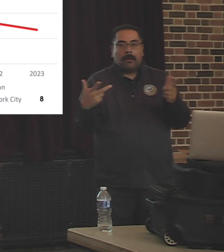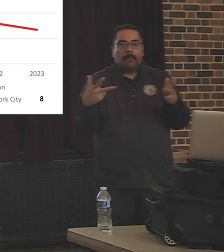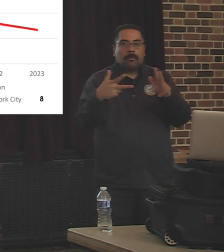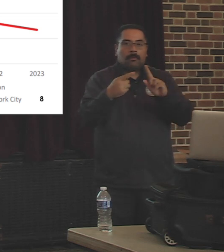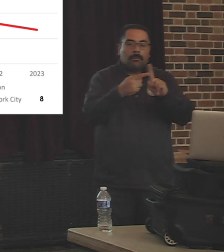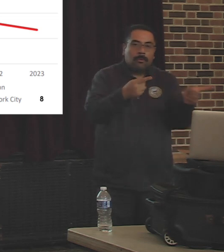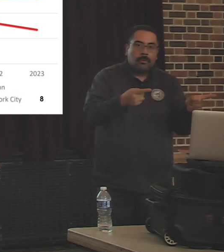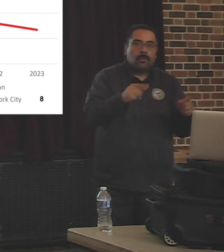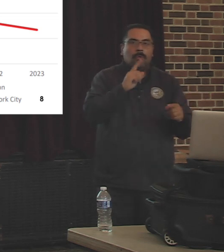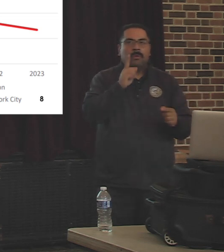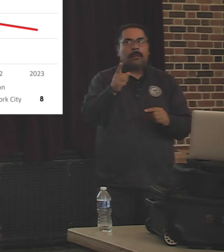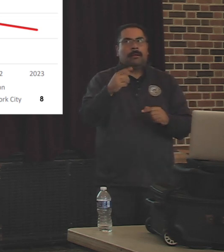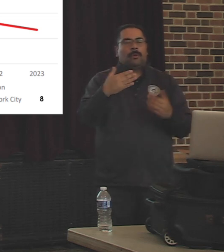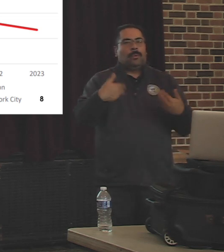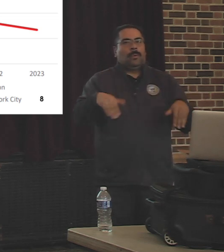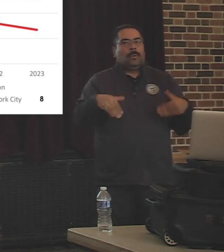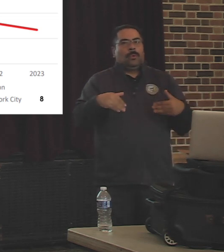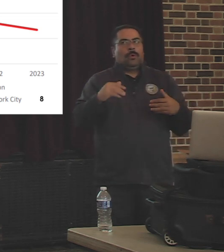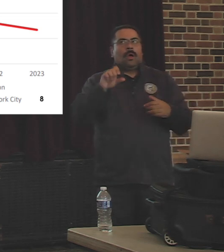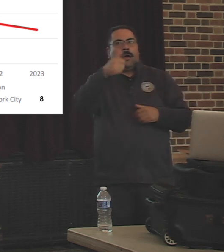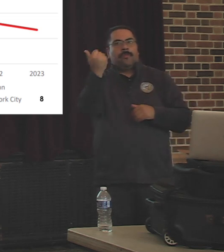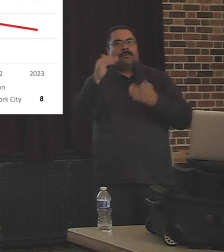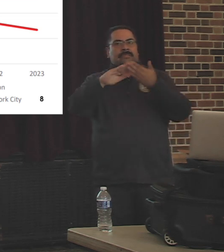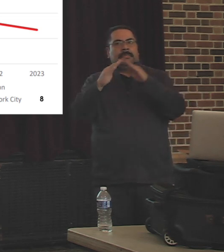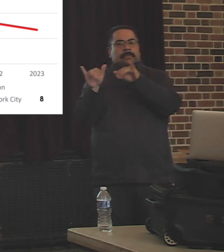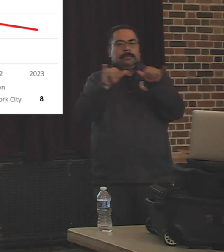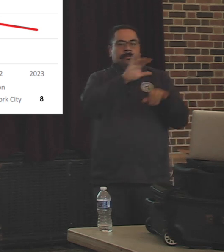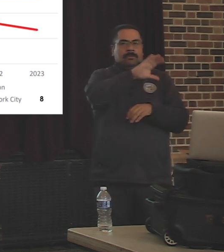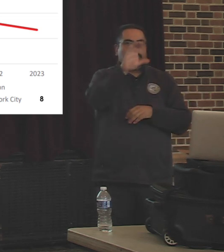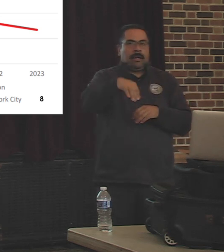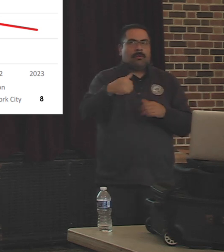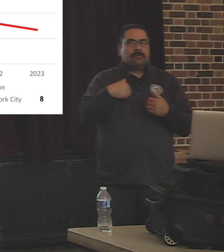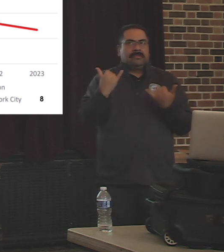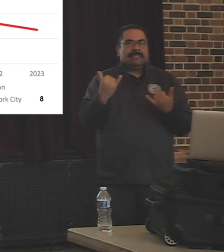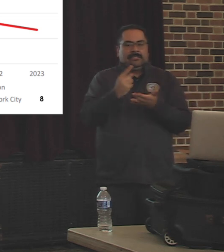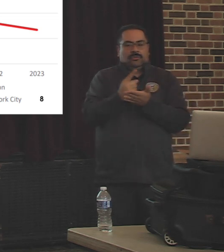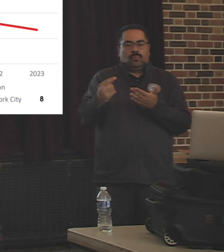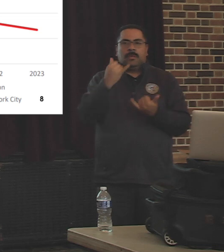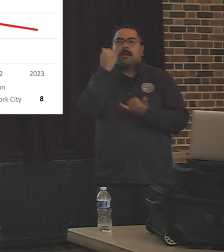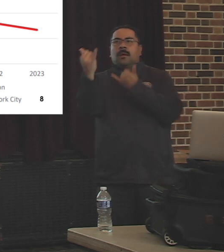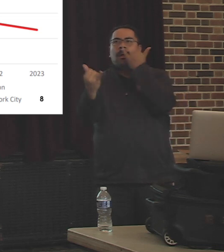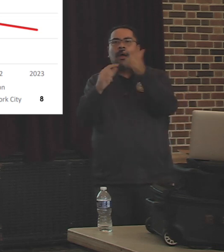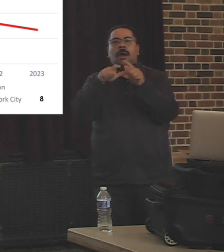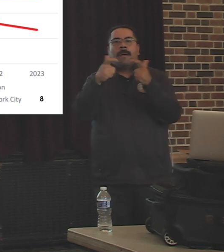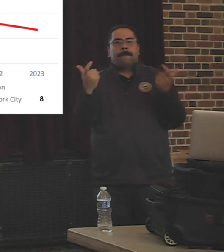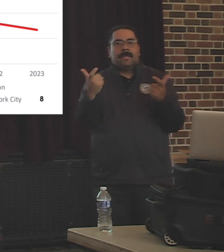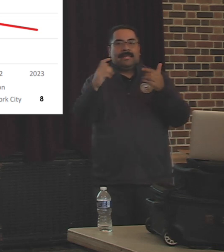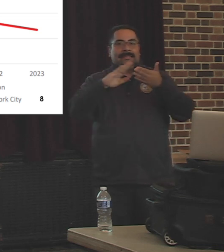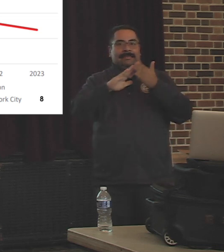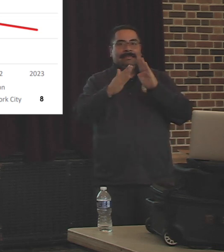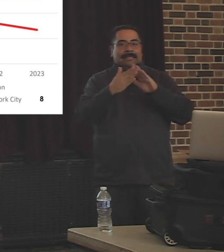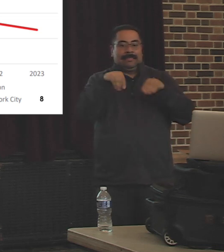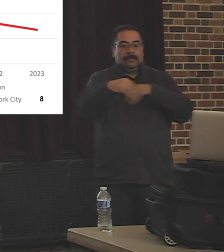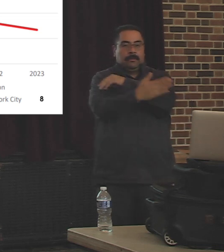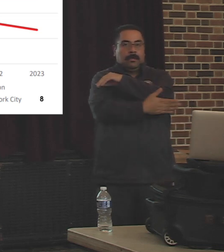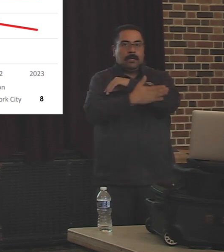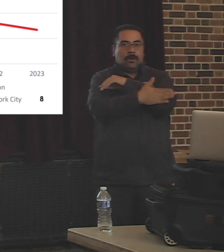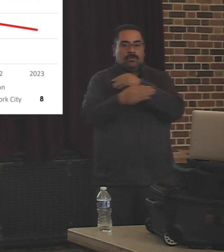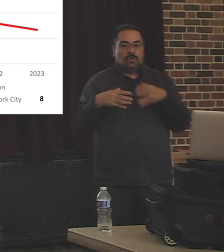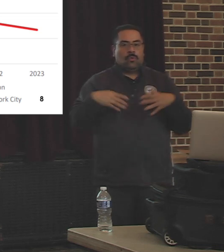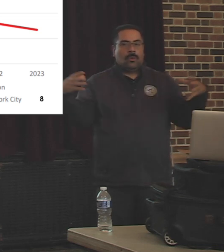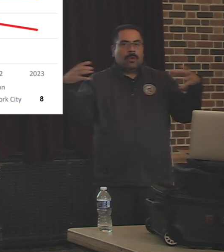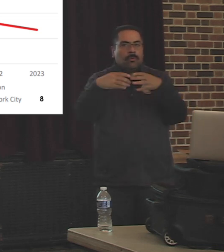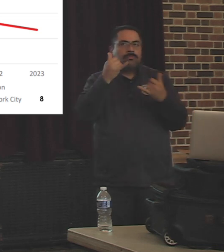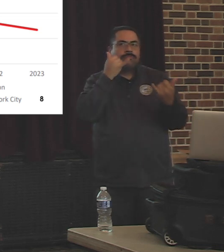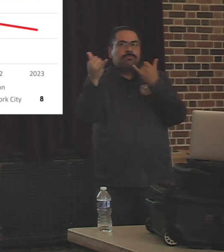peer cities. I was on a call earlier this week with many of the big cities around the country. We get together and talk about